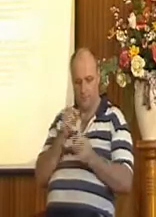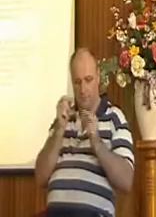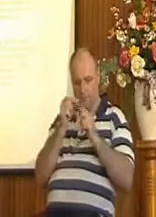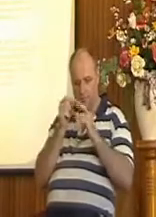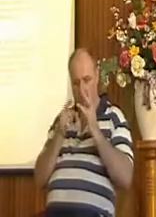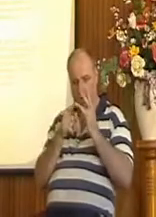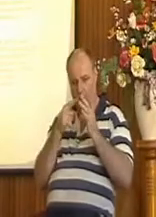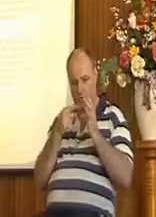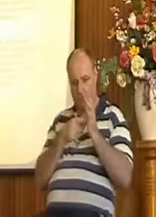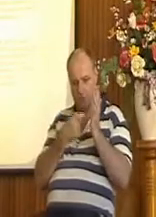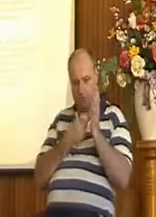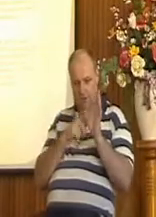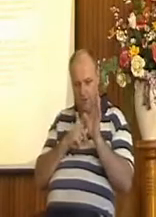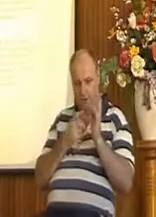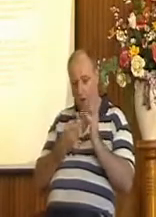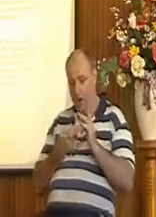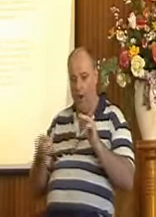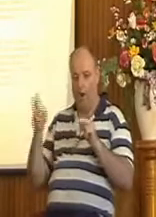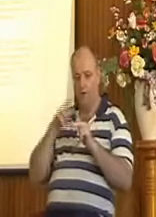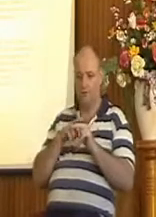of Christ.